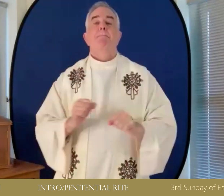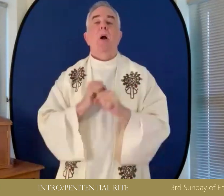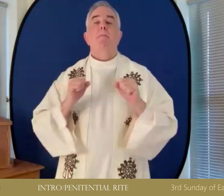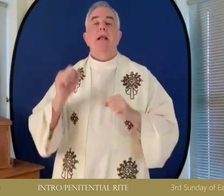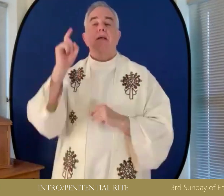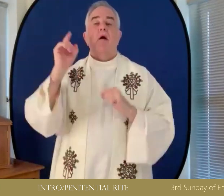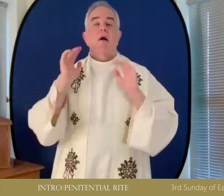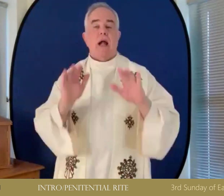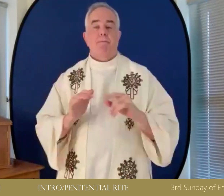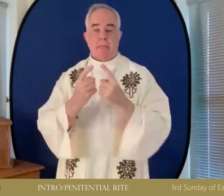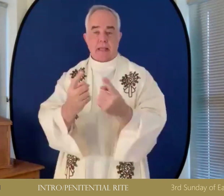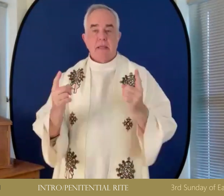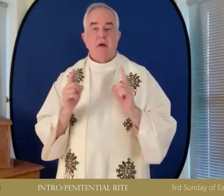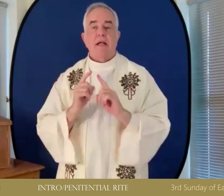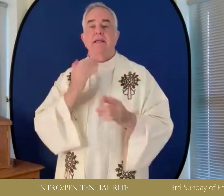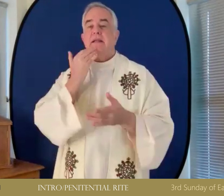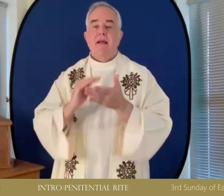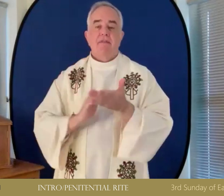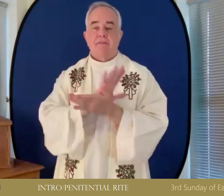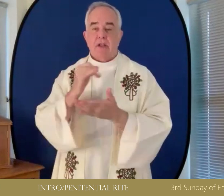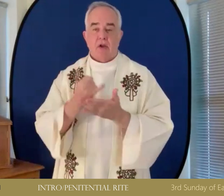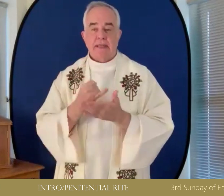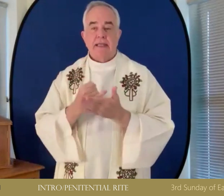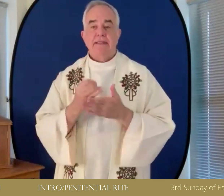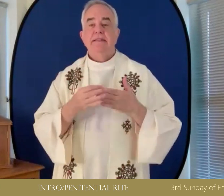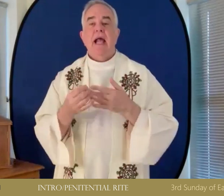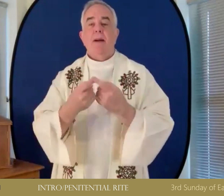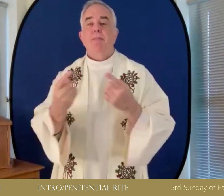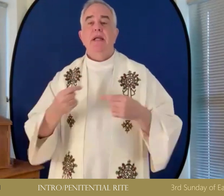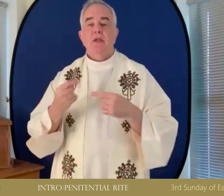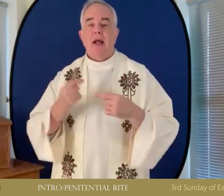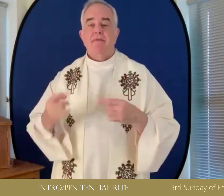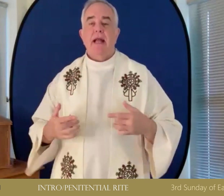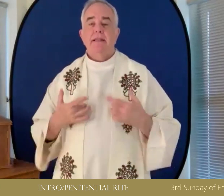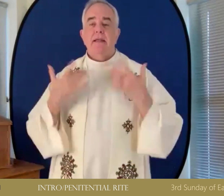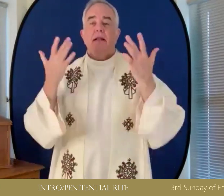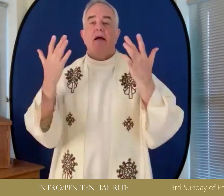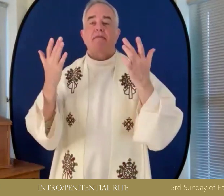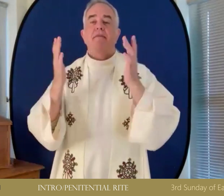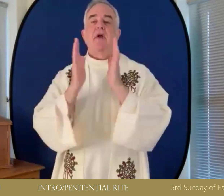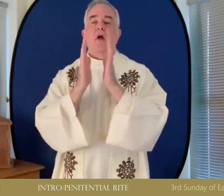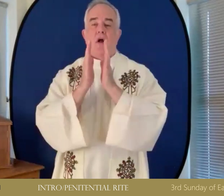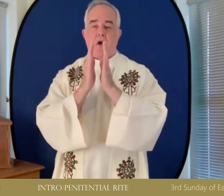May Almighty God have mercy on us, forgive us our sins, and bring us to everlasting life.